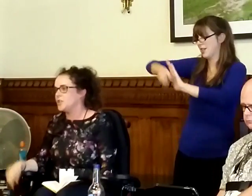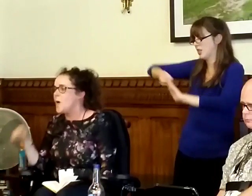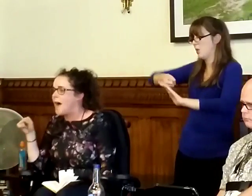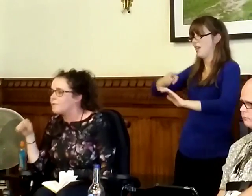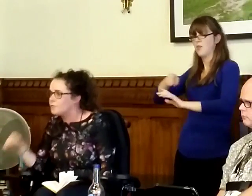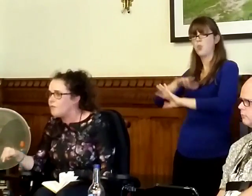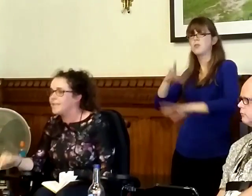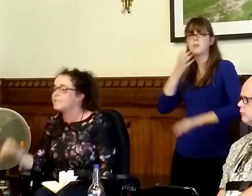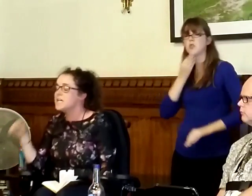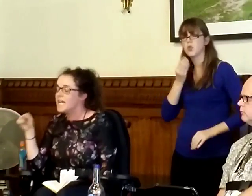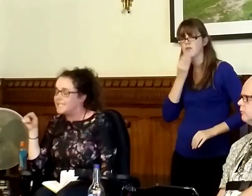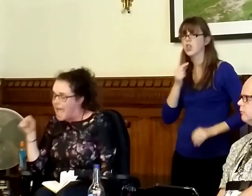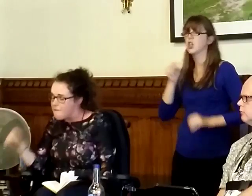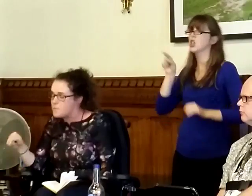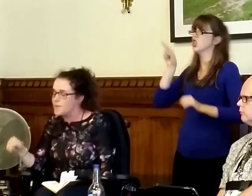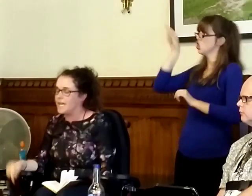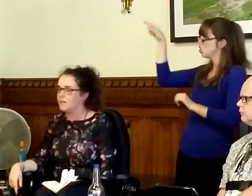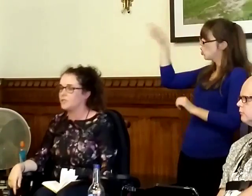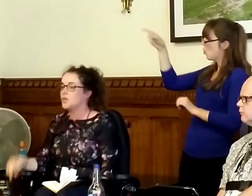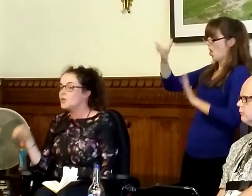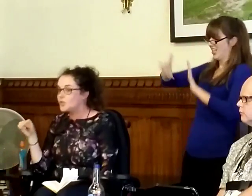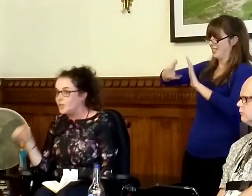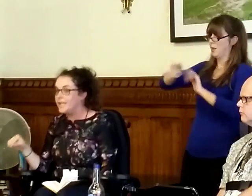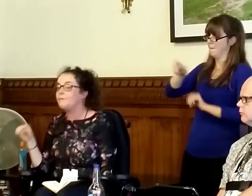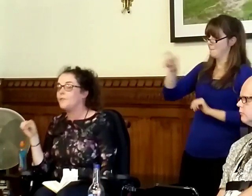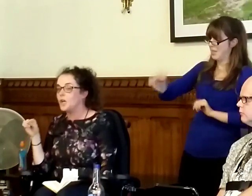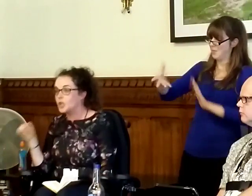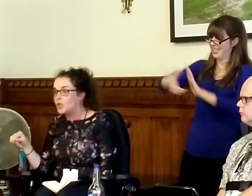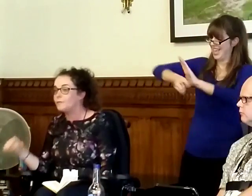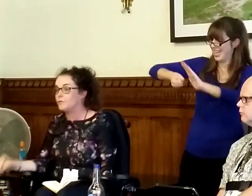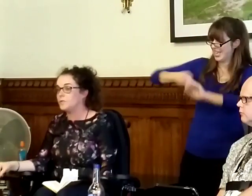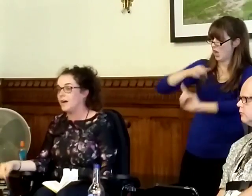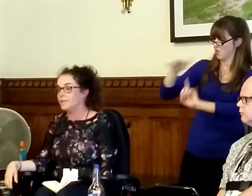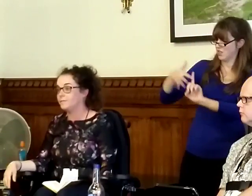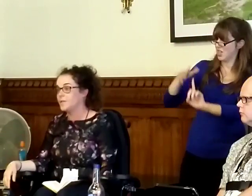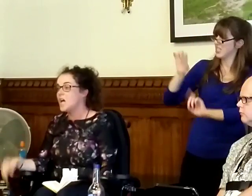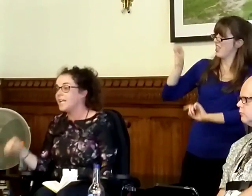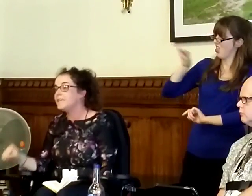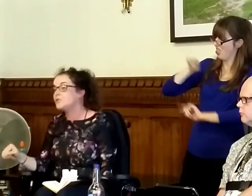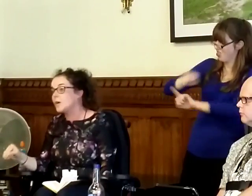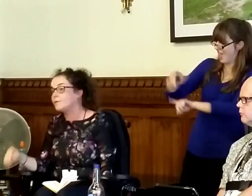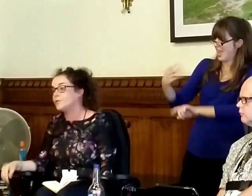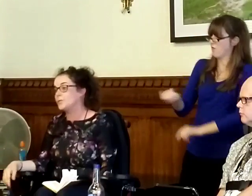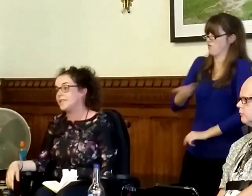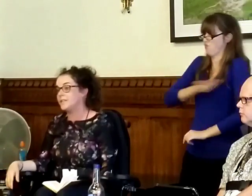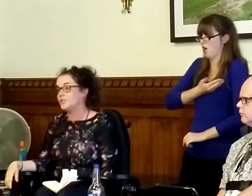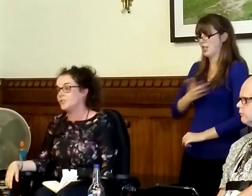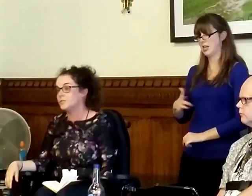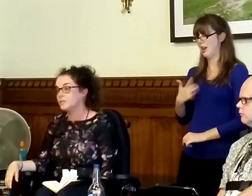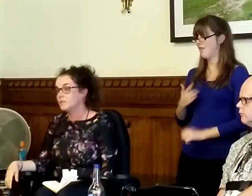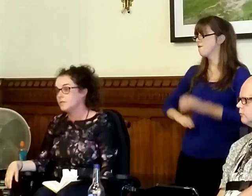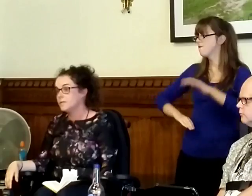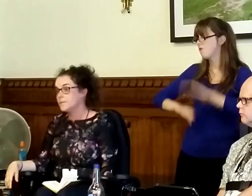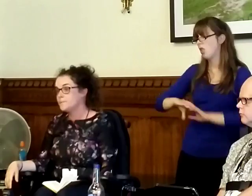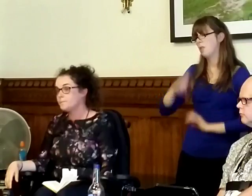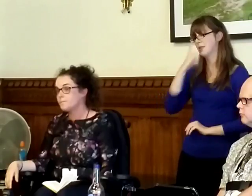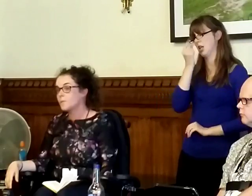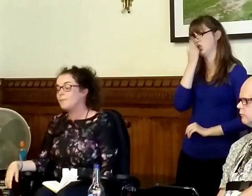out of society who have the right, as everybody else, to live a colourful life and live to our full